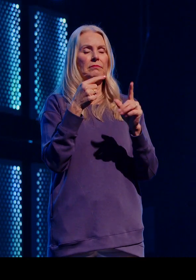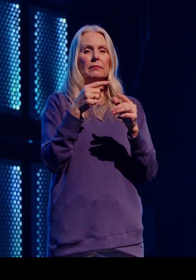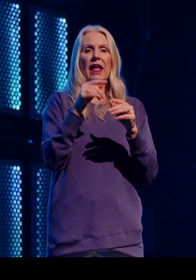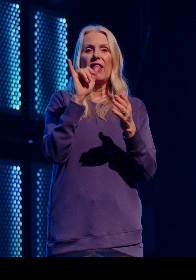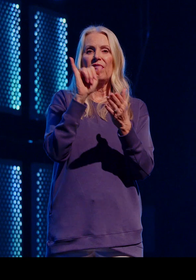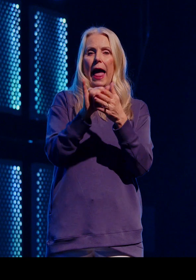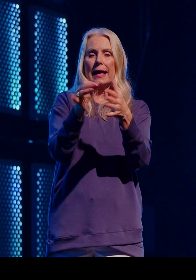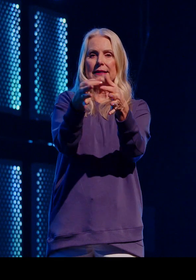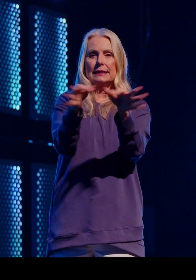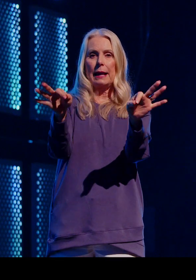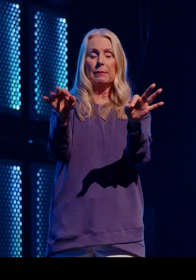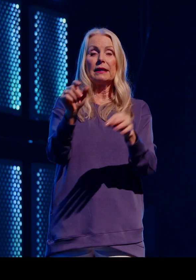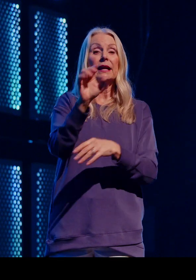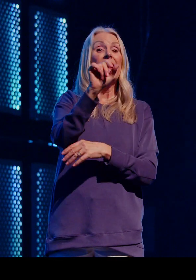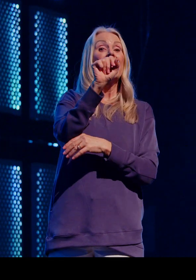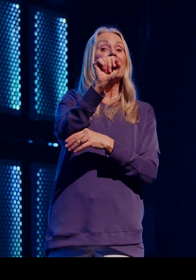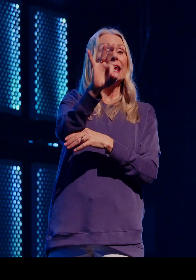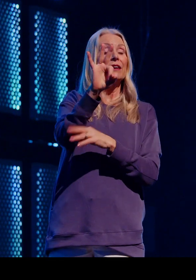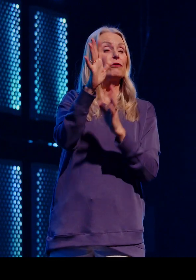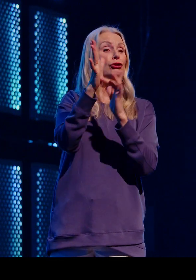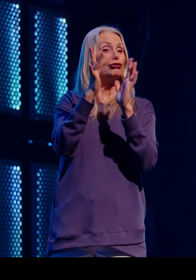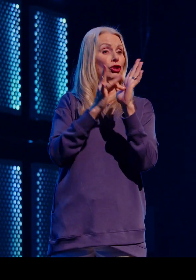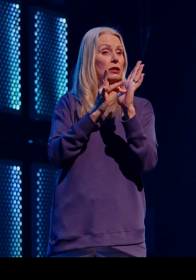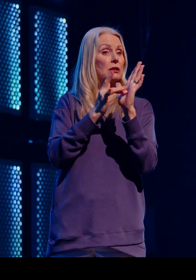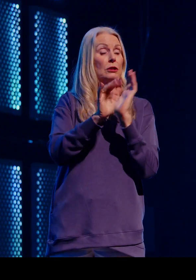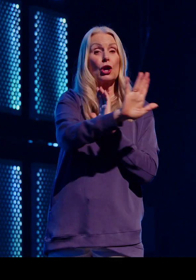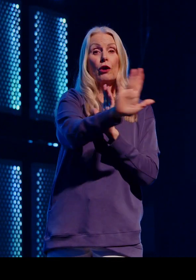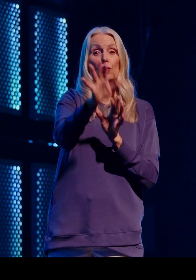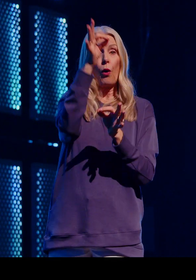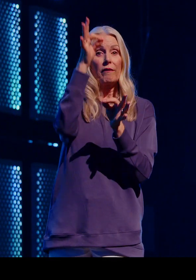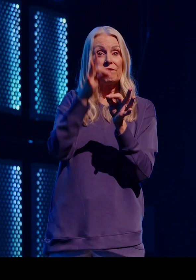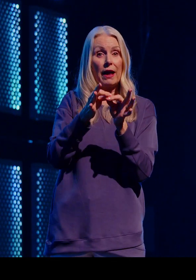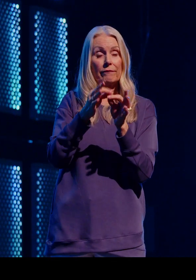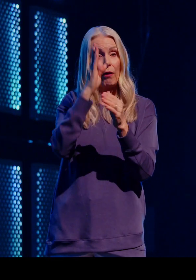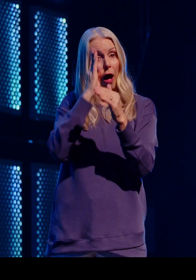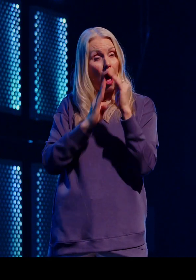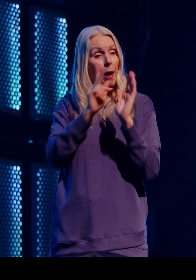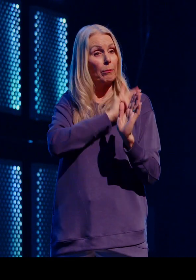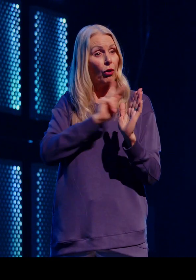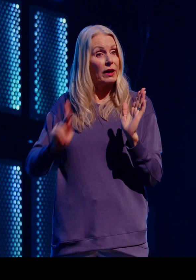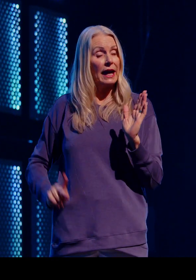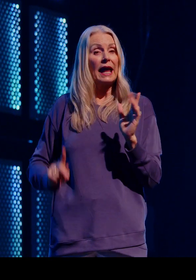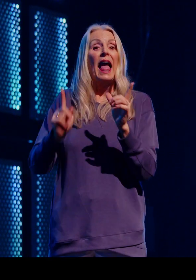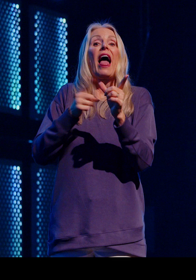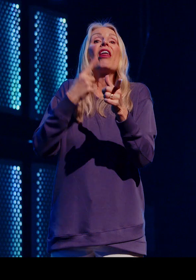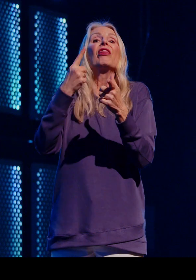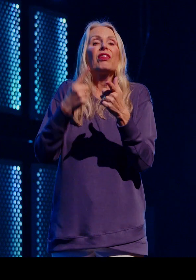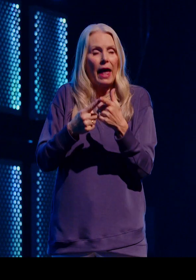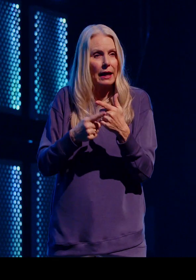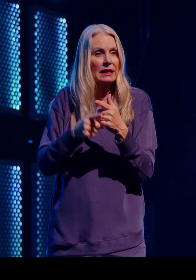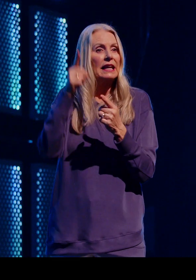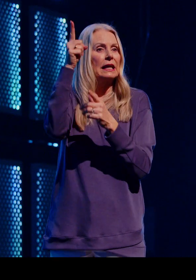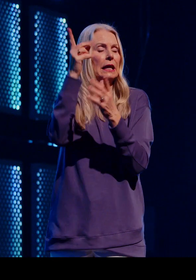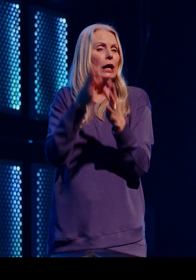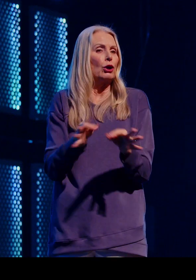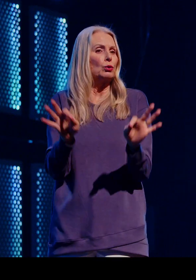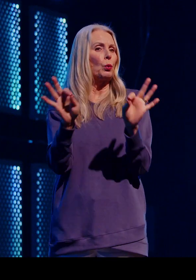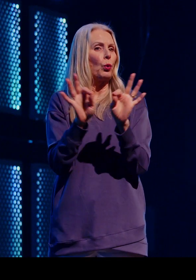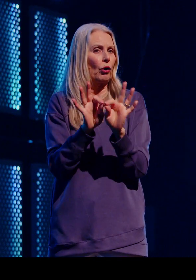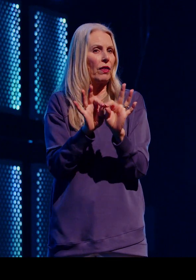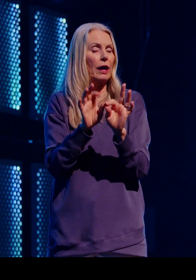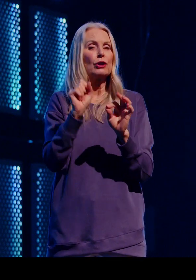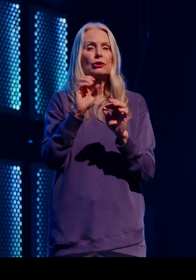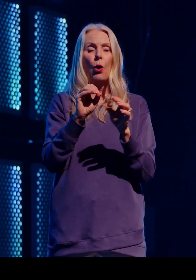statement. If Jesus is your faithful, humble King, then he is worthy of our faithful, humble service. This starts off in verse 1 and 2, where